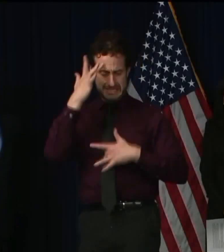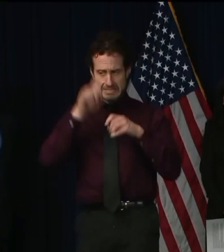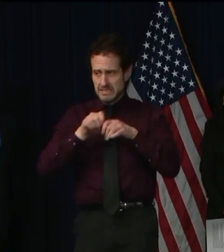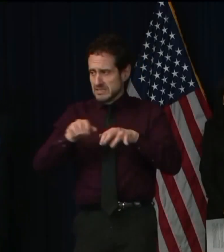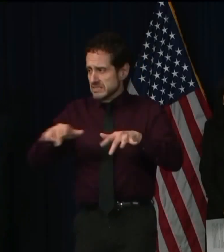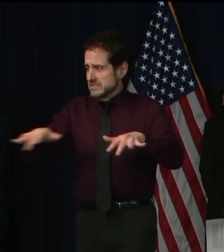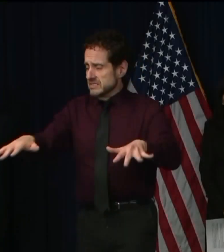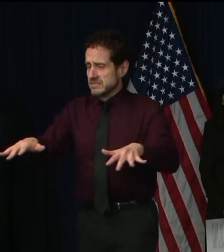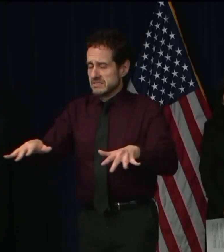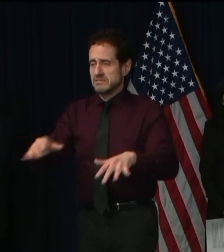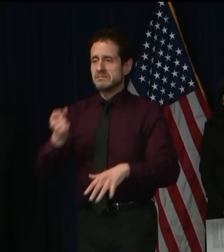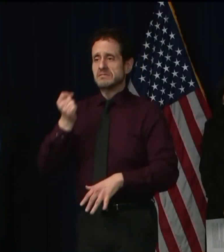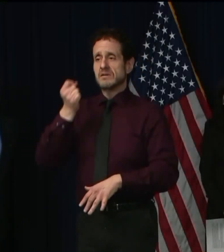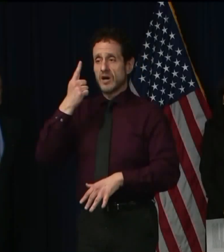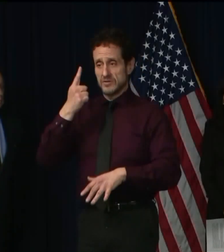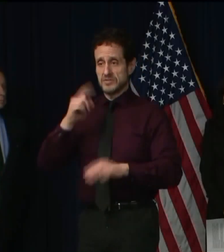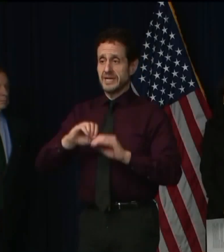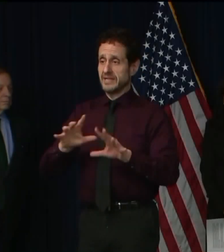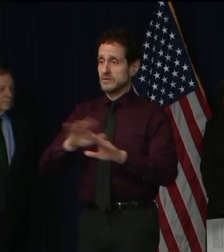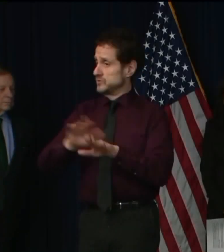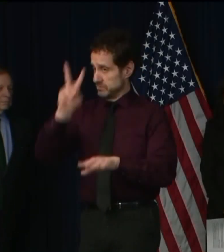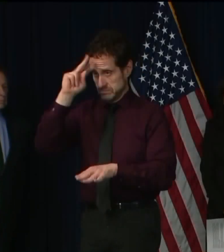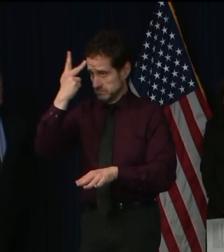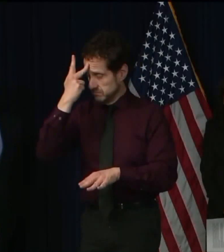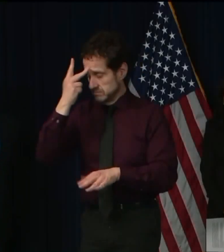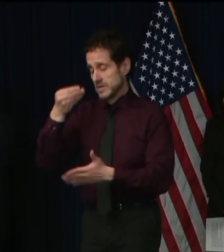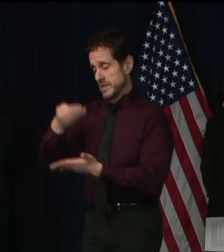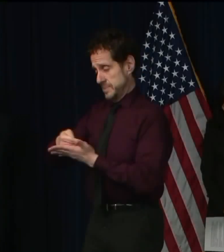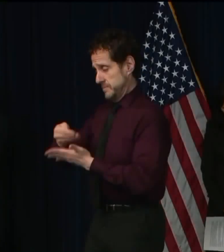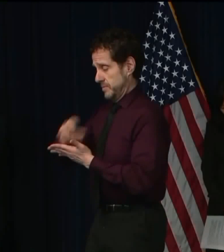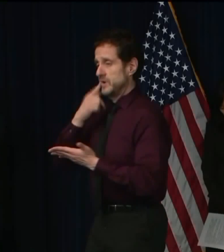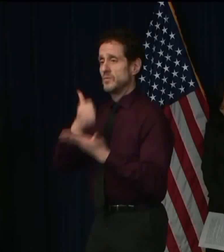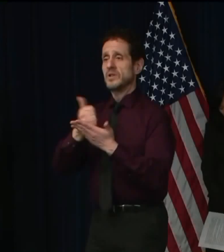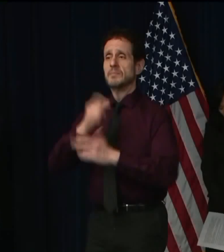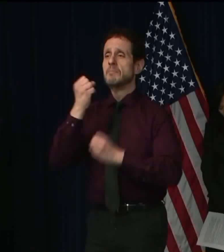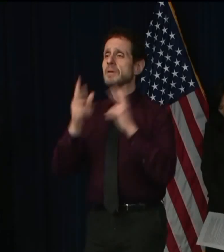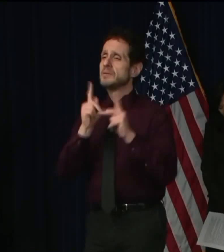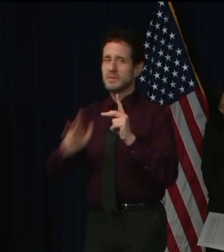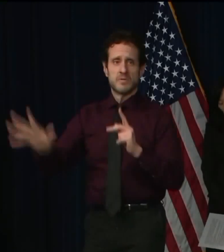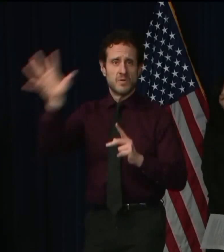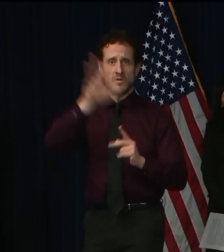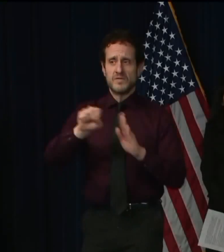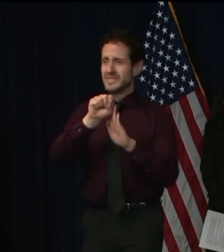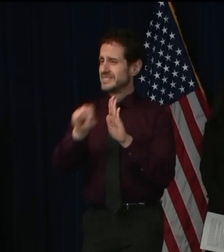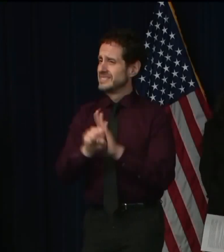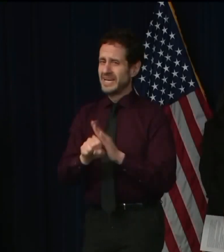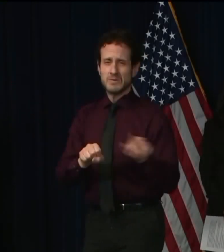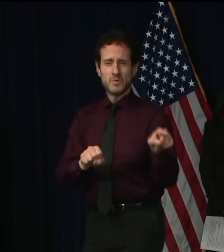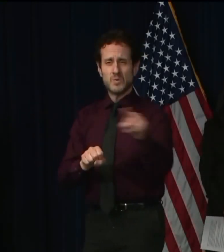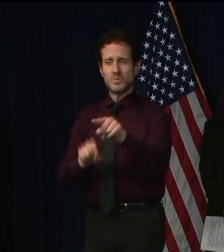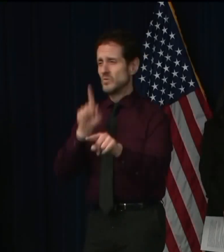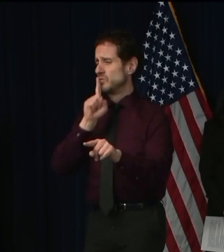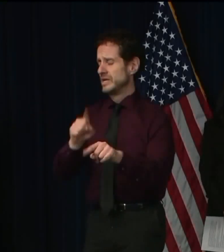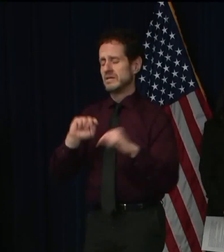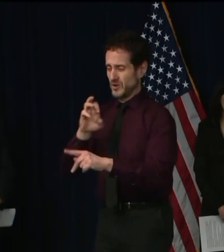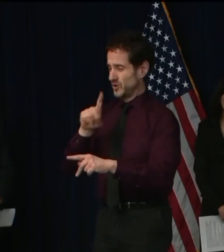Make no mistake, these funds will help many people across our state who are really, really hurting